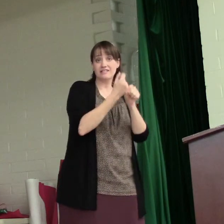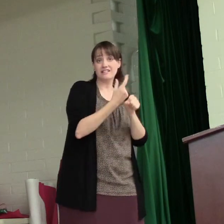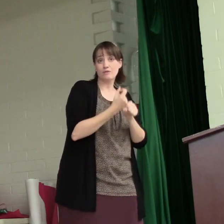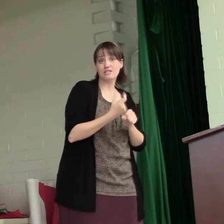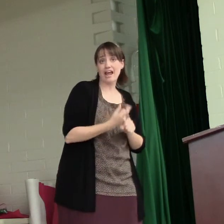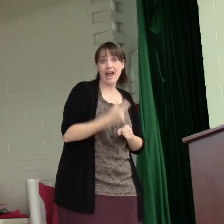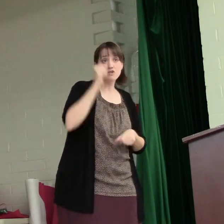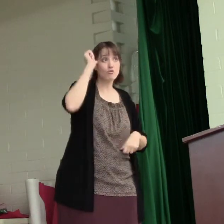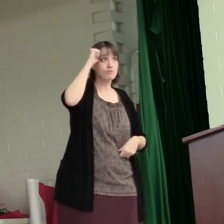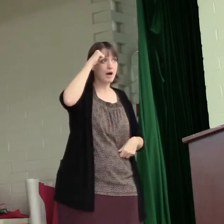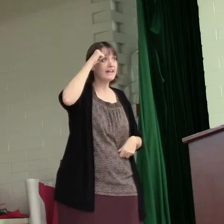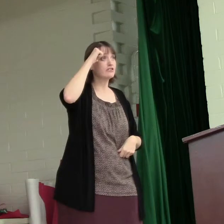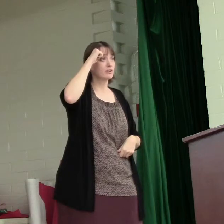they said it was an annual reminder.